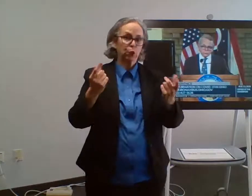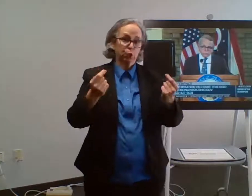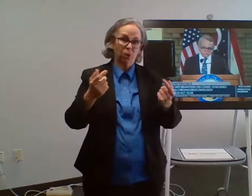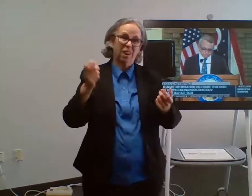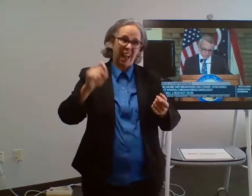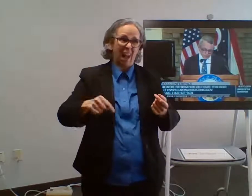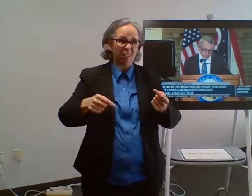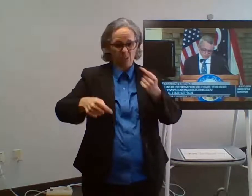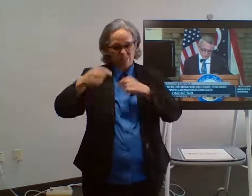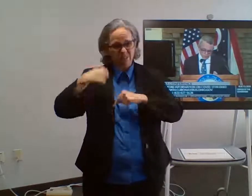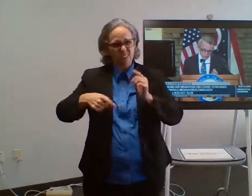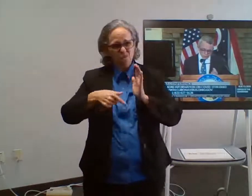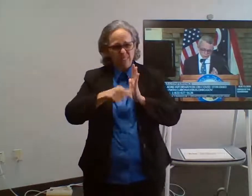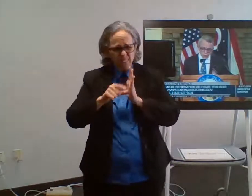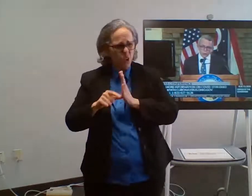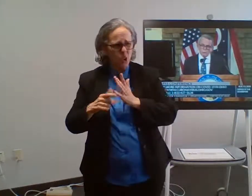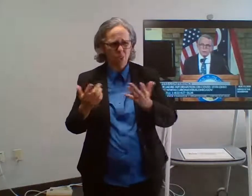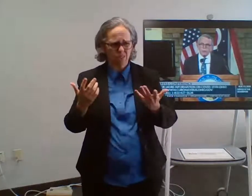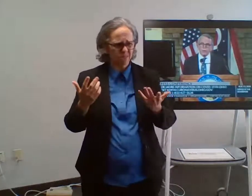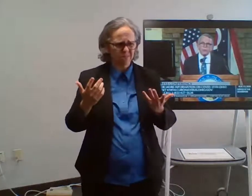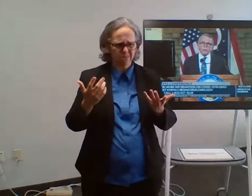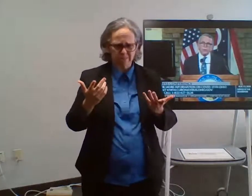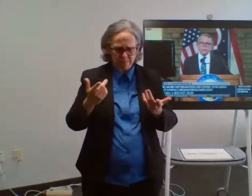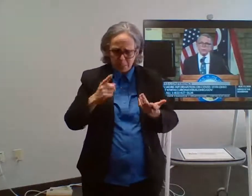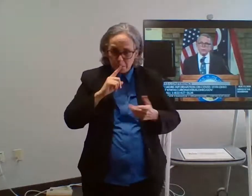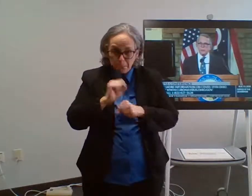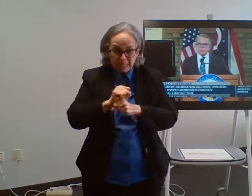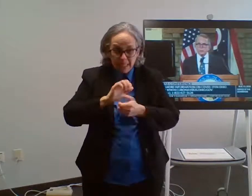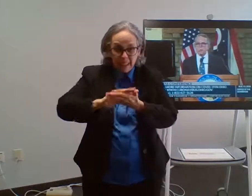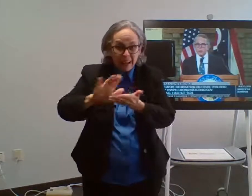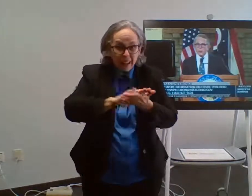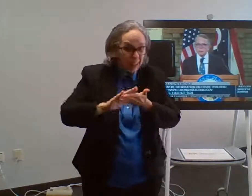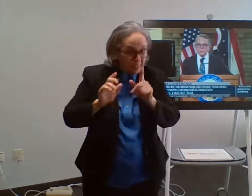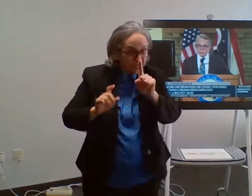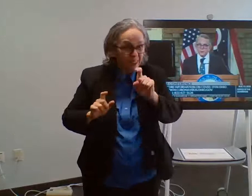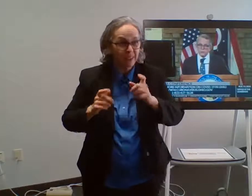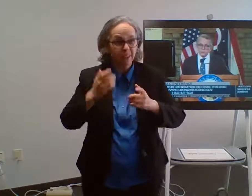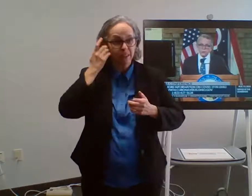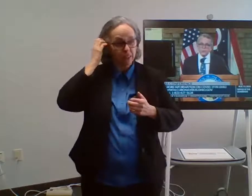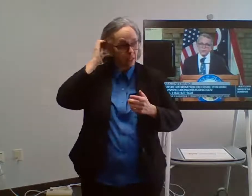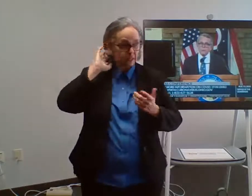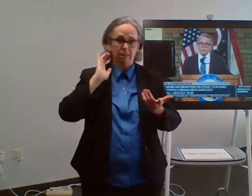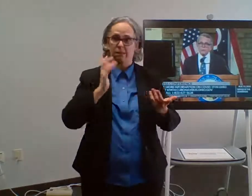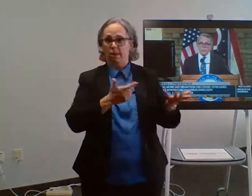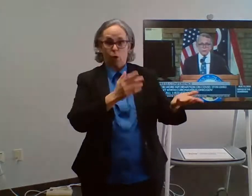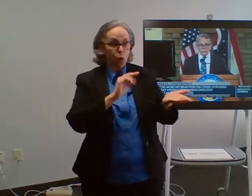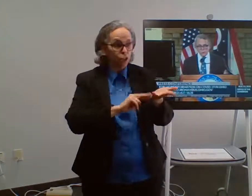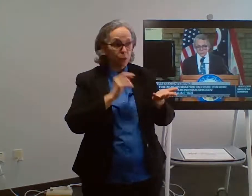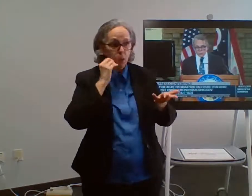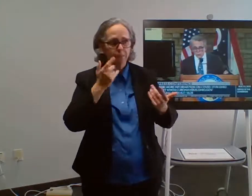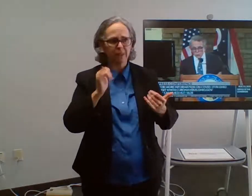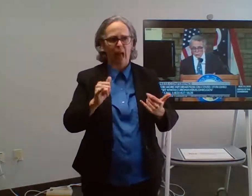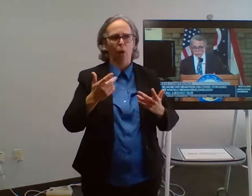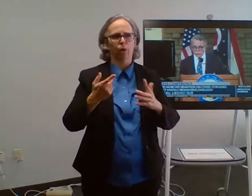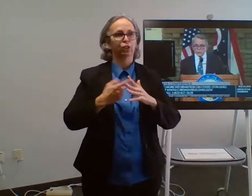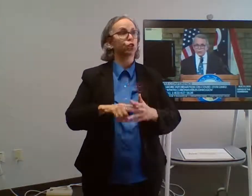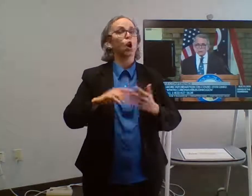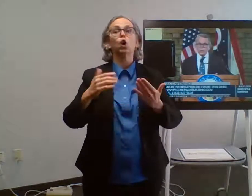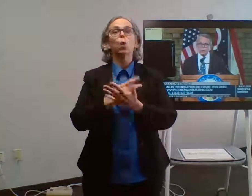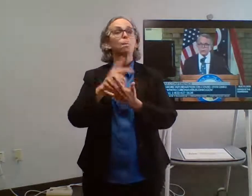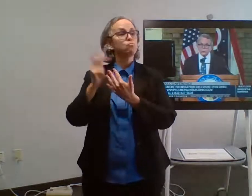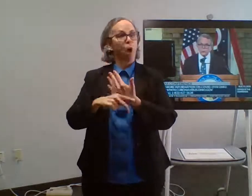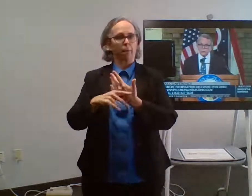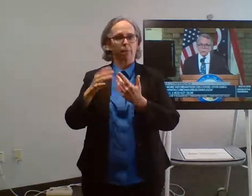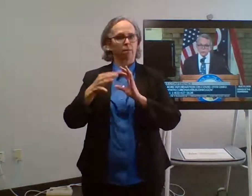nursing homes. We are now started on a new program of testing. If you remember, we had the National Guard testing